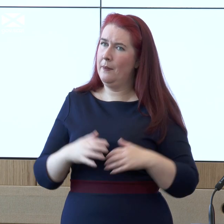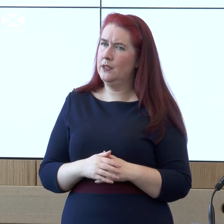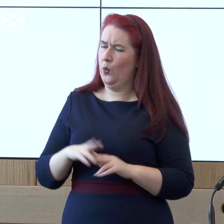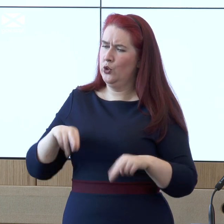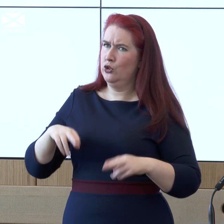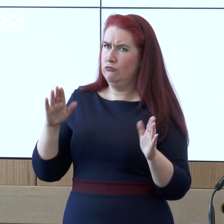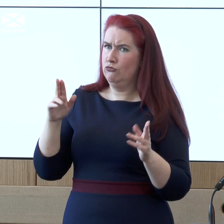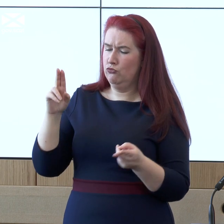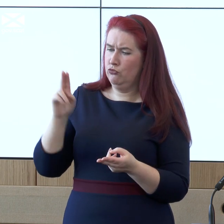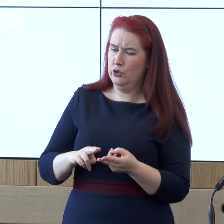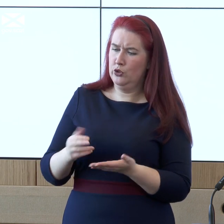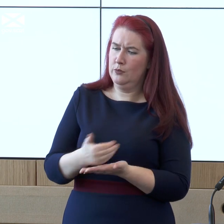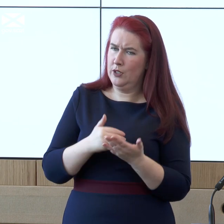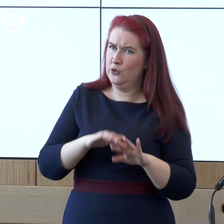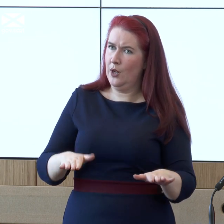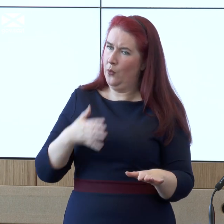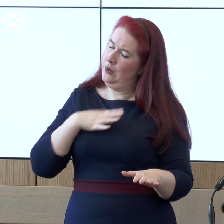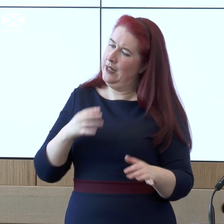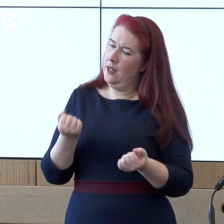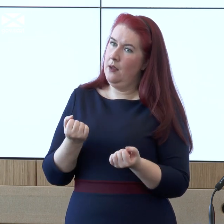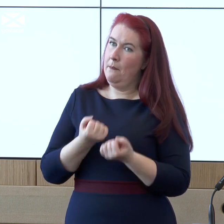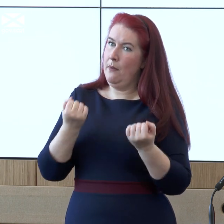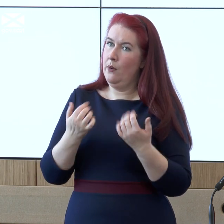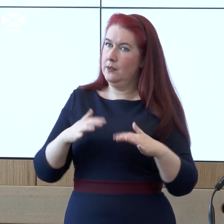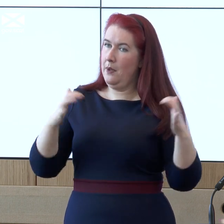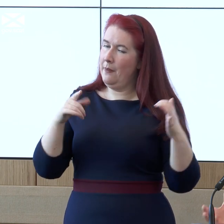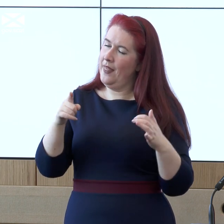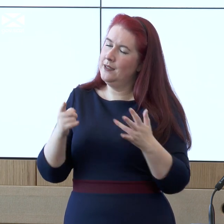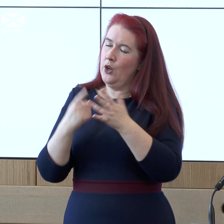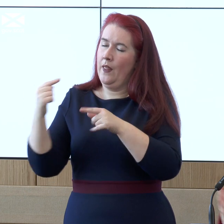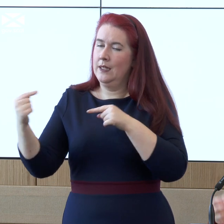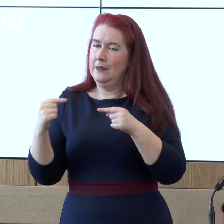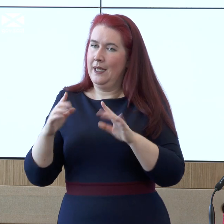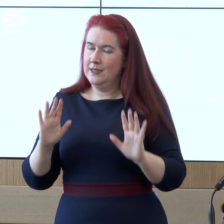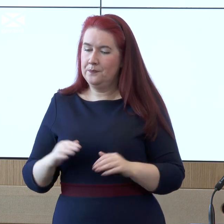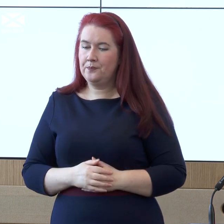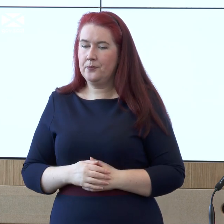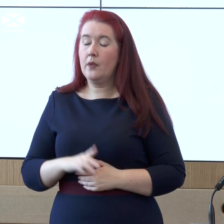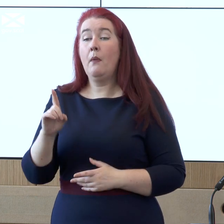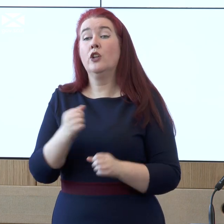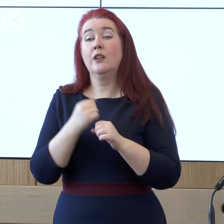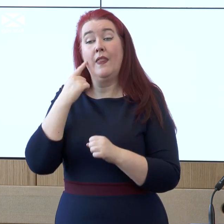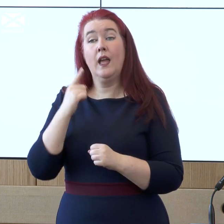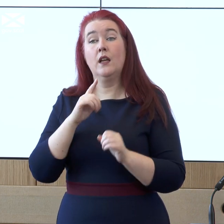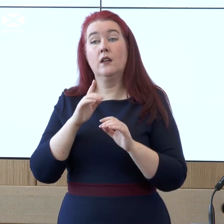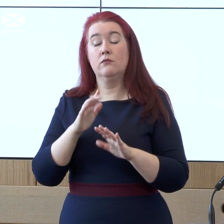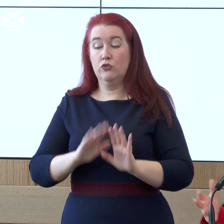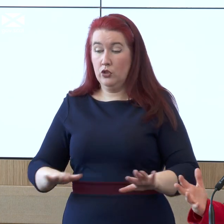the protection we give to children. But that's a debate for another day. More generally, I think the voices of children and young